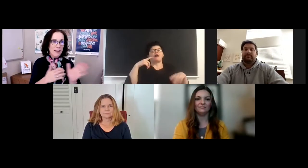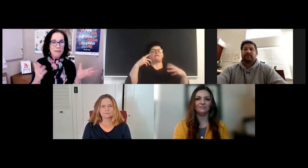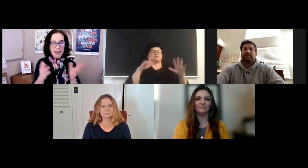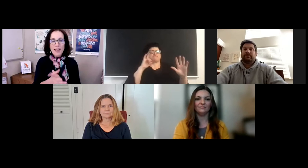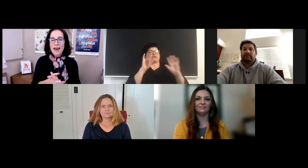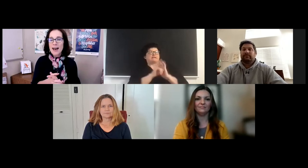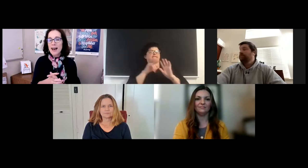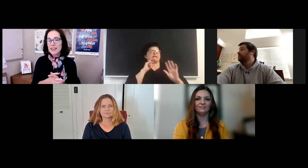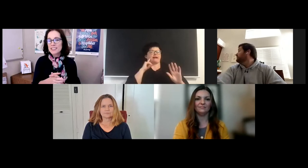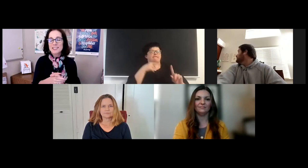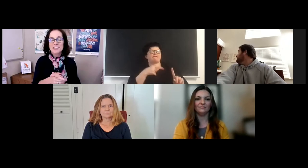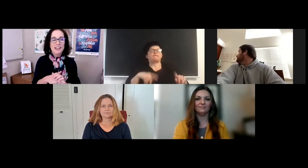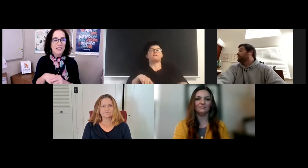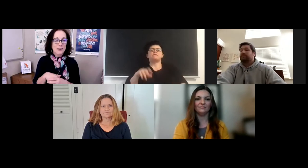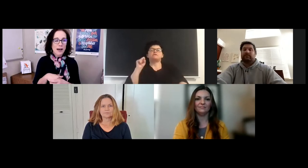as deaf.